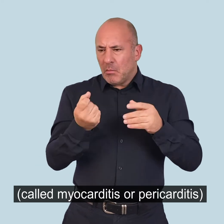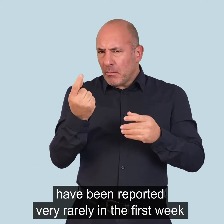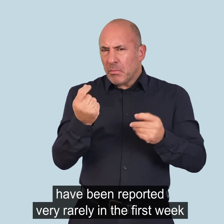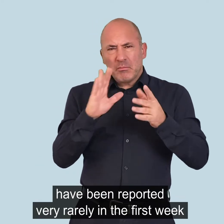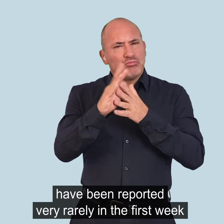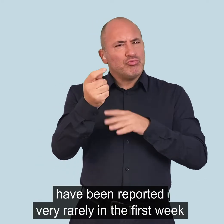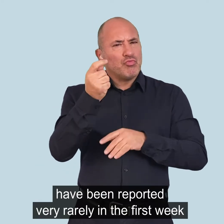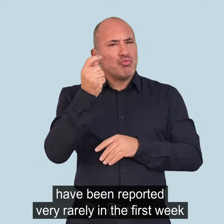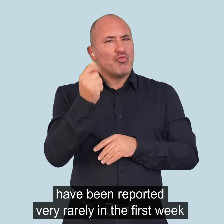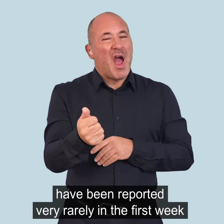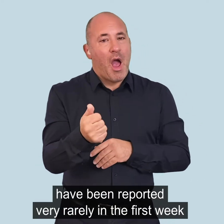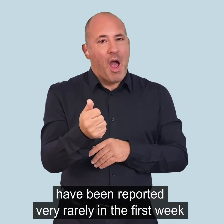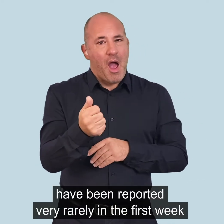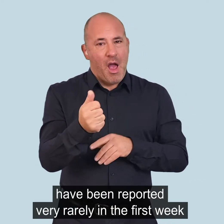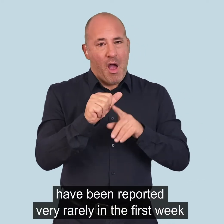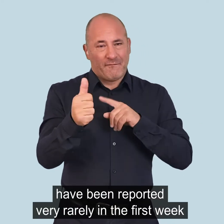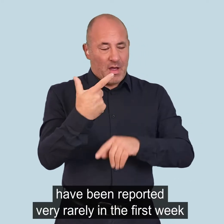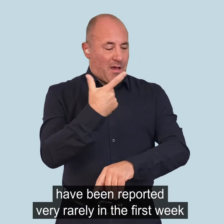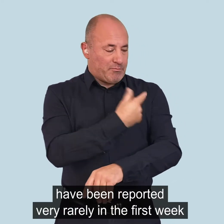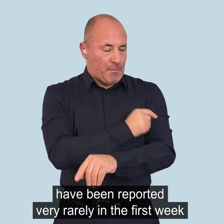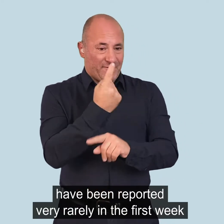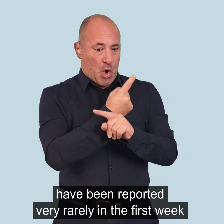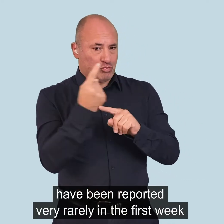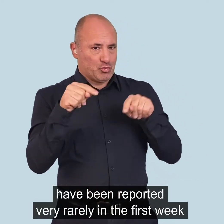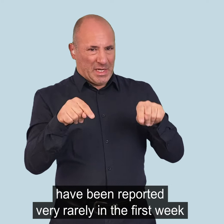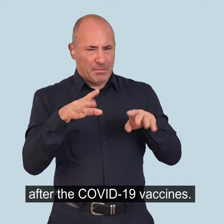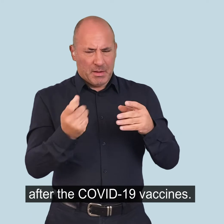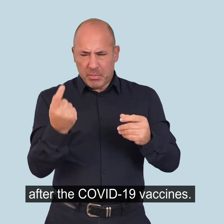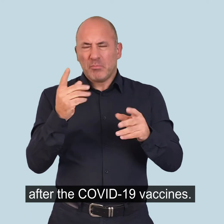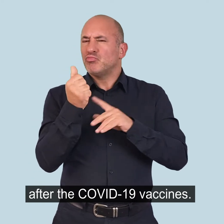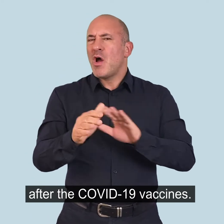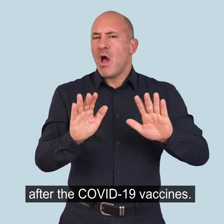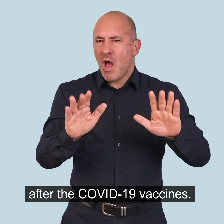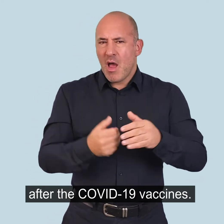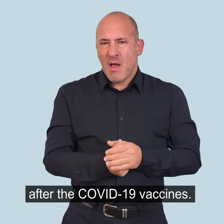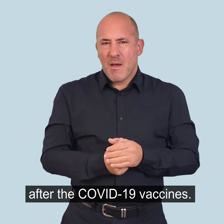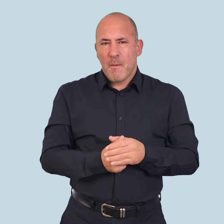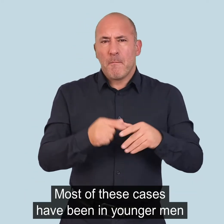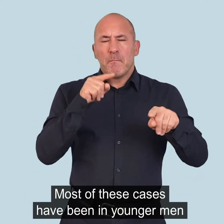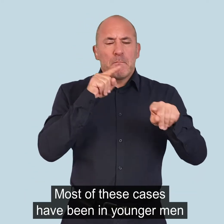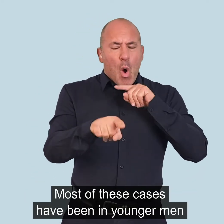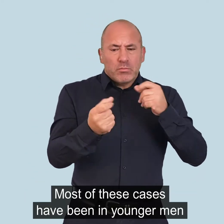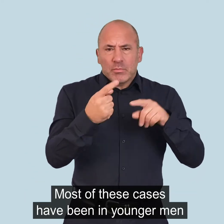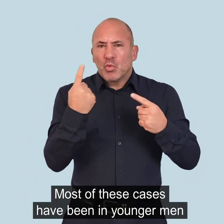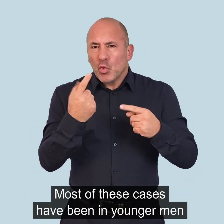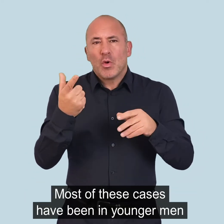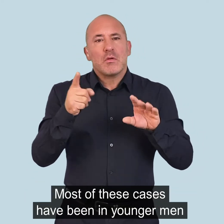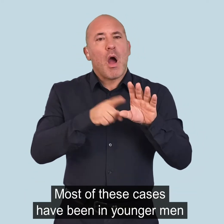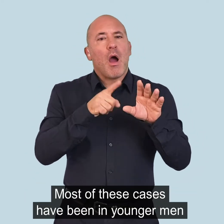have been reported very rarely in the first week after the COVID-19 vaccines. Most of these cases have been in